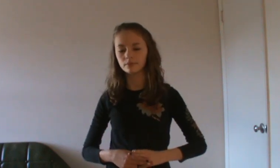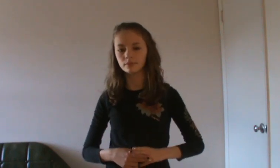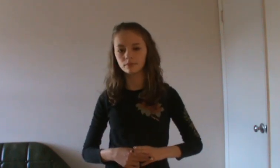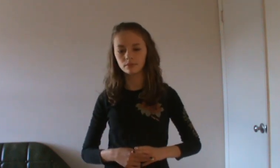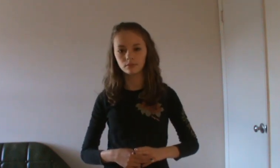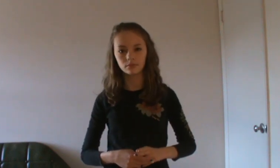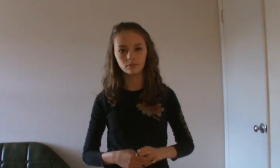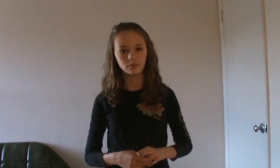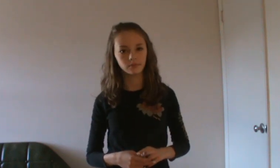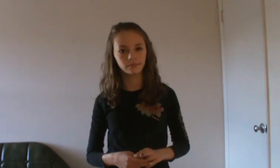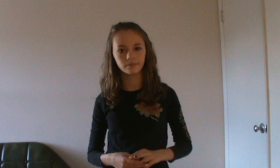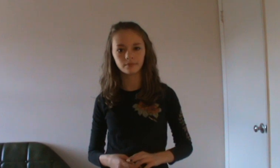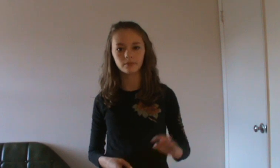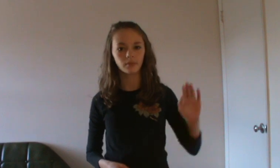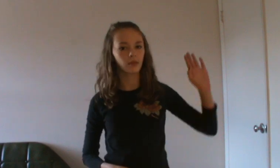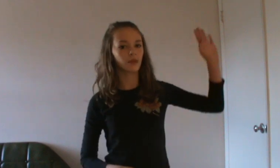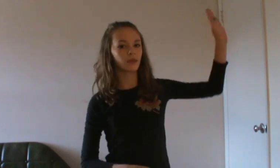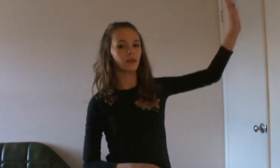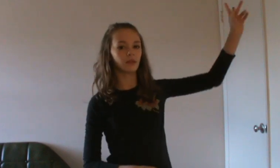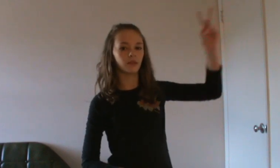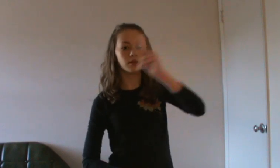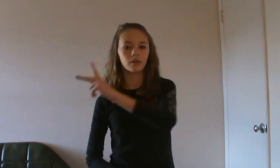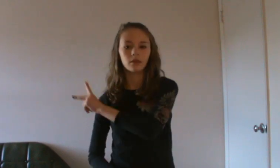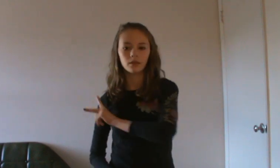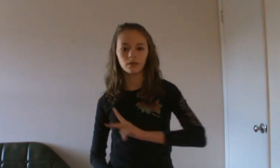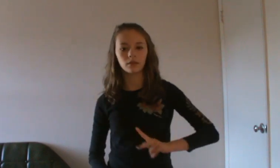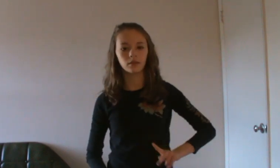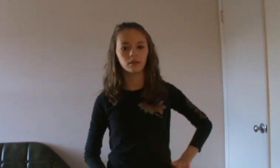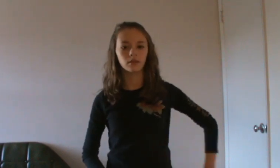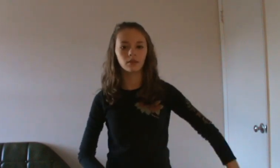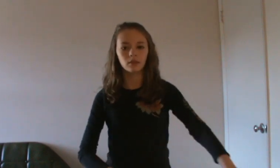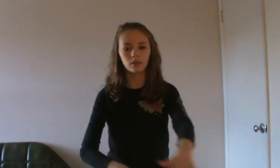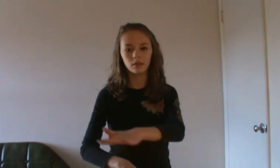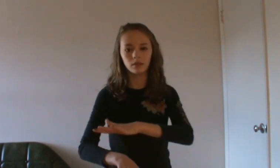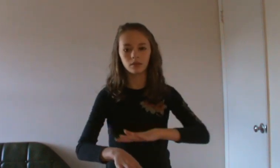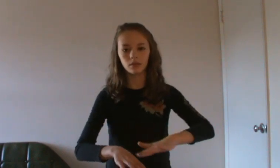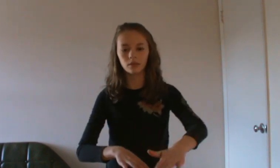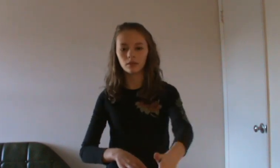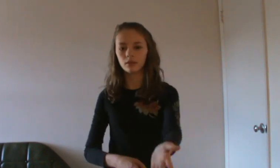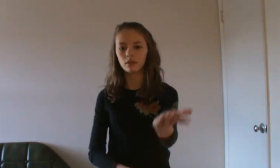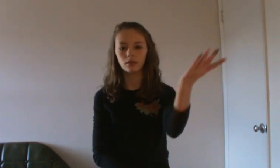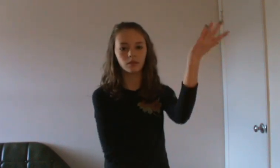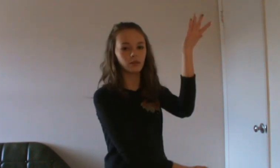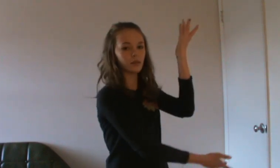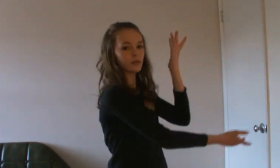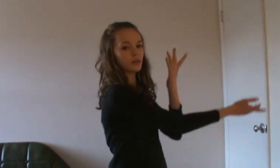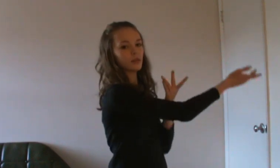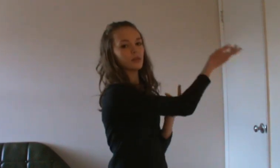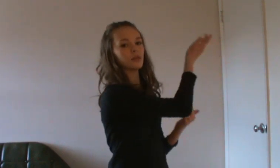Thy name, Thy Thy kingdom come,